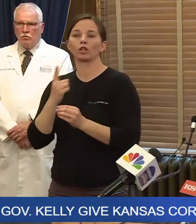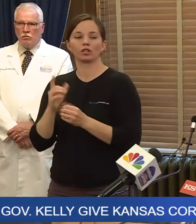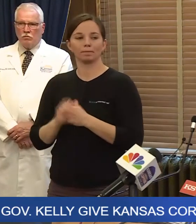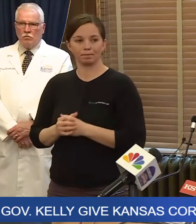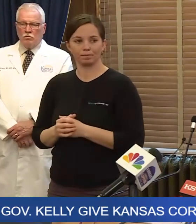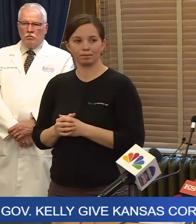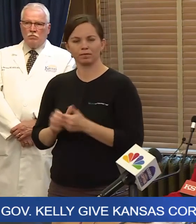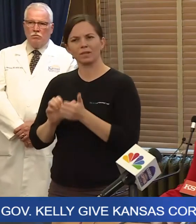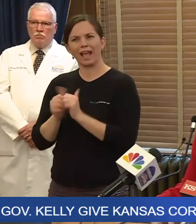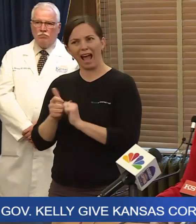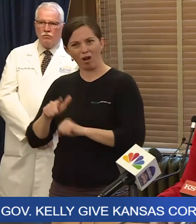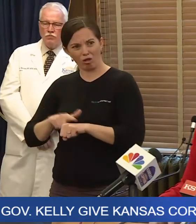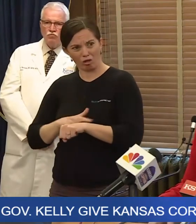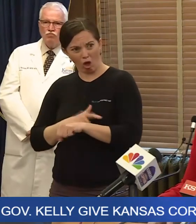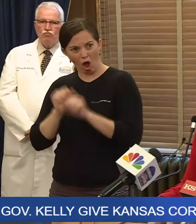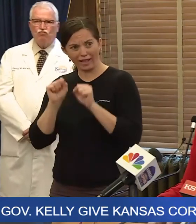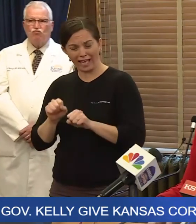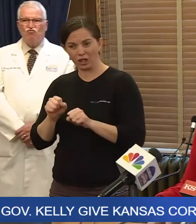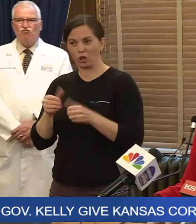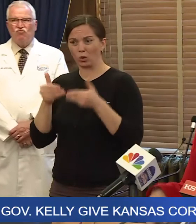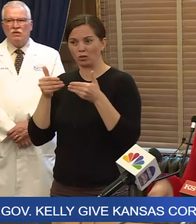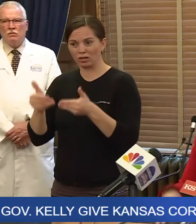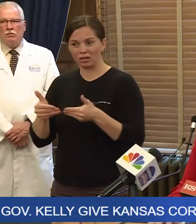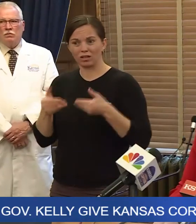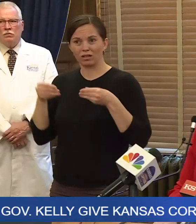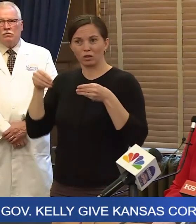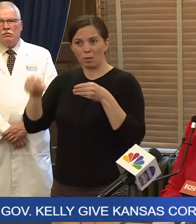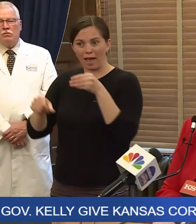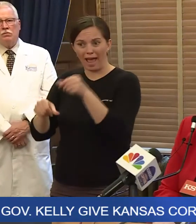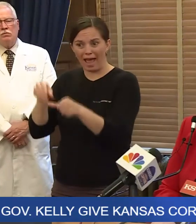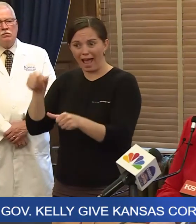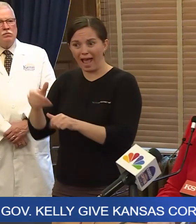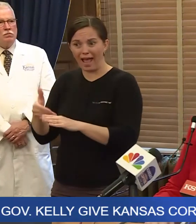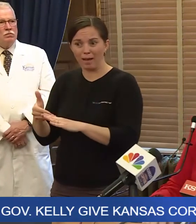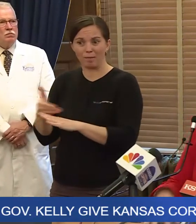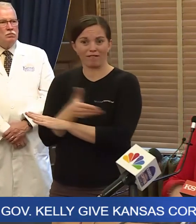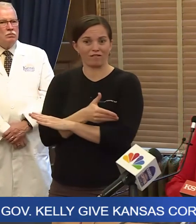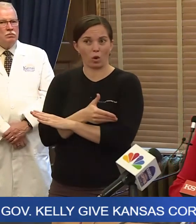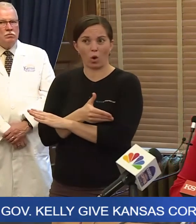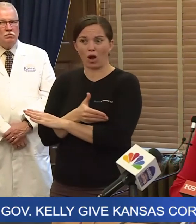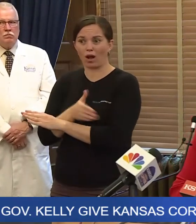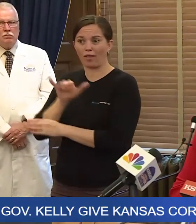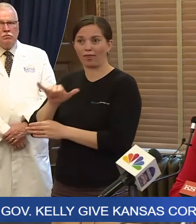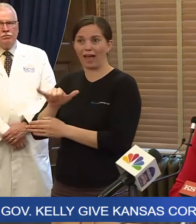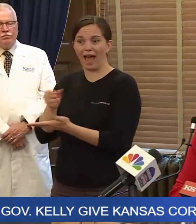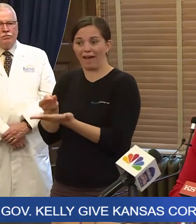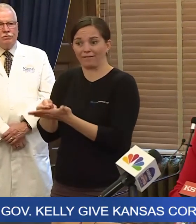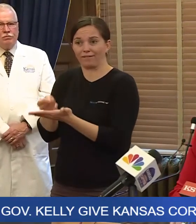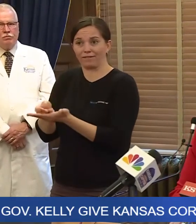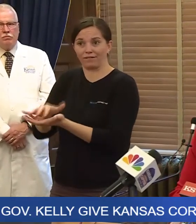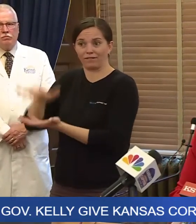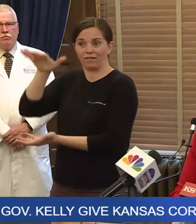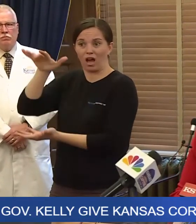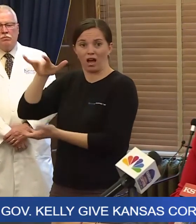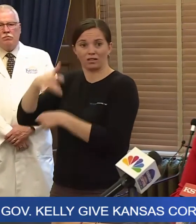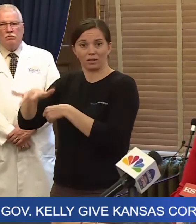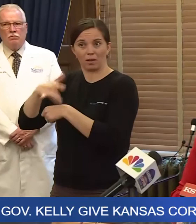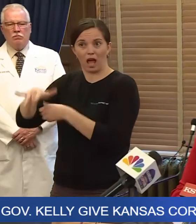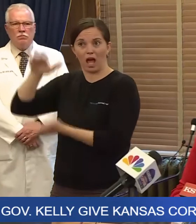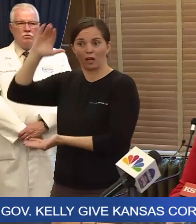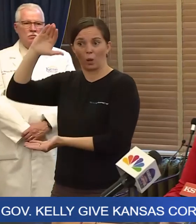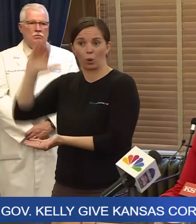continue payments at this level before the trust fund starts to be, I guess, get to a concerning